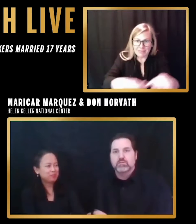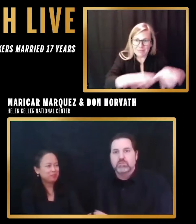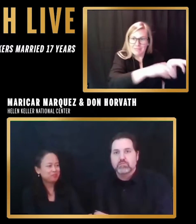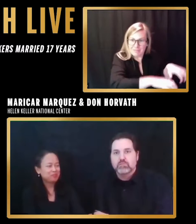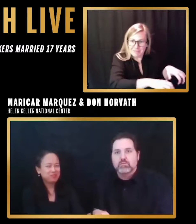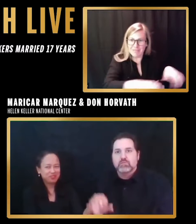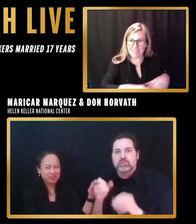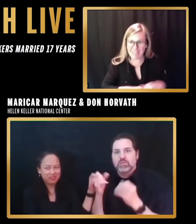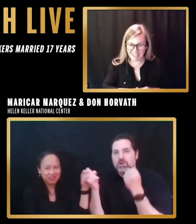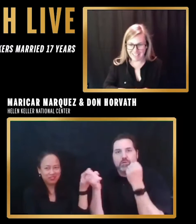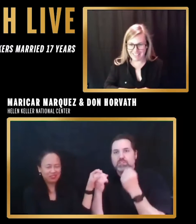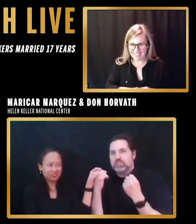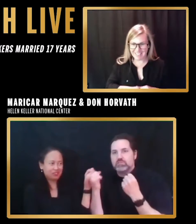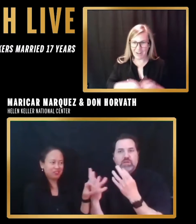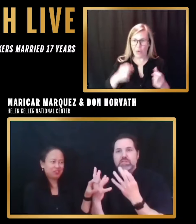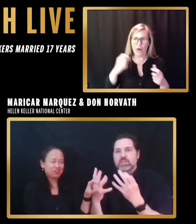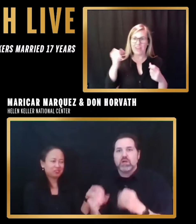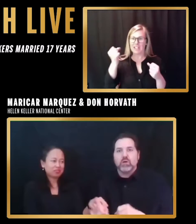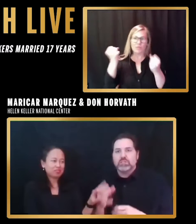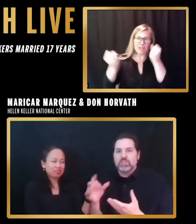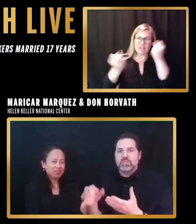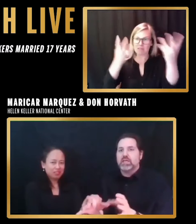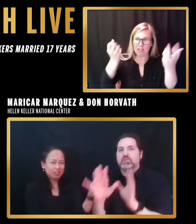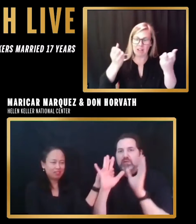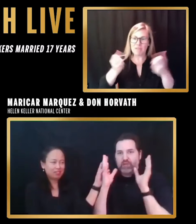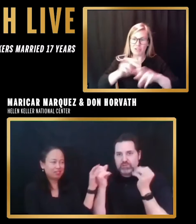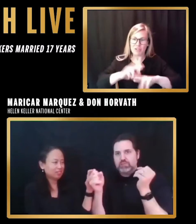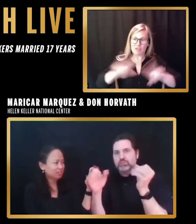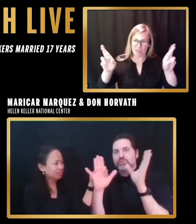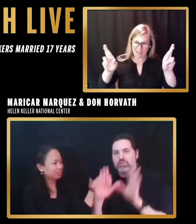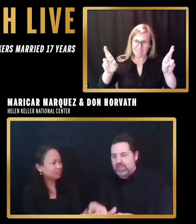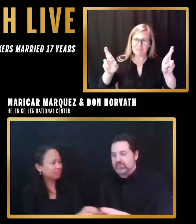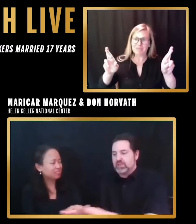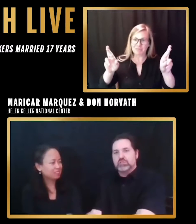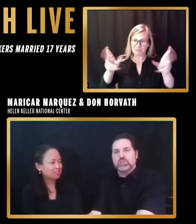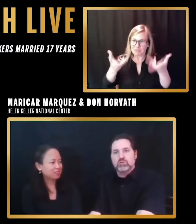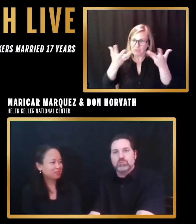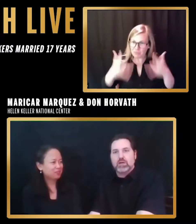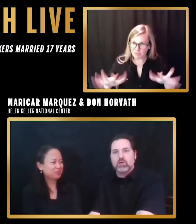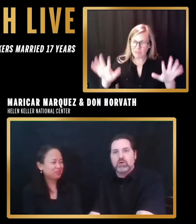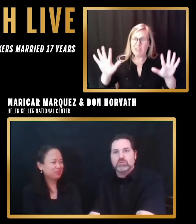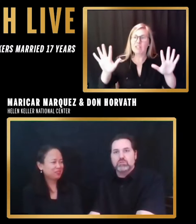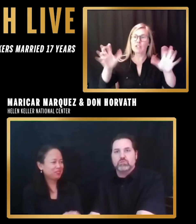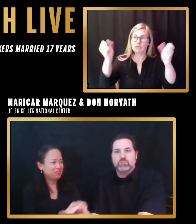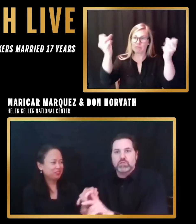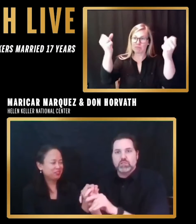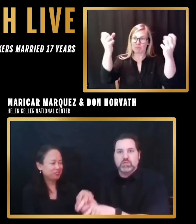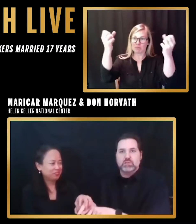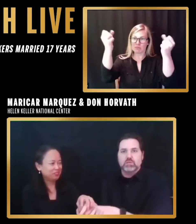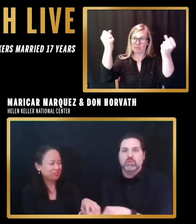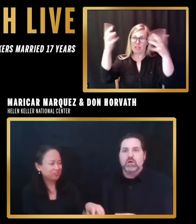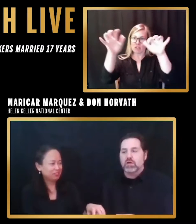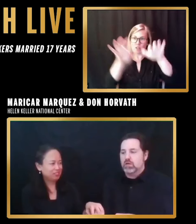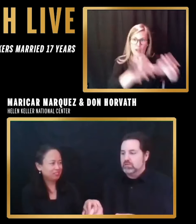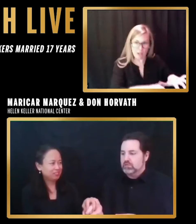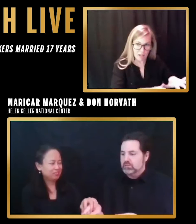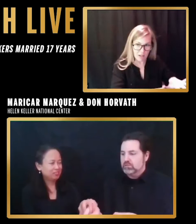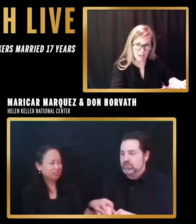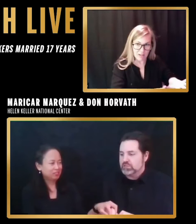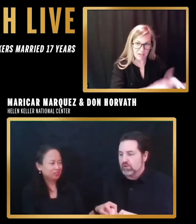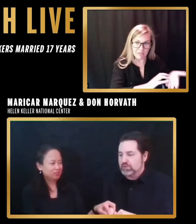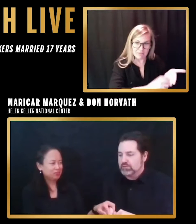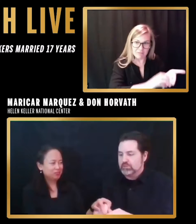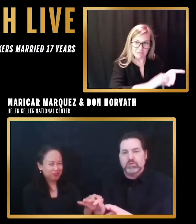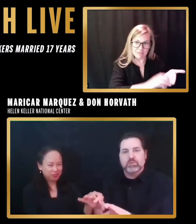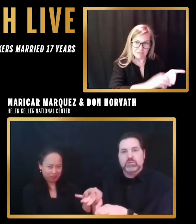this, you know, and she's ready to go. And then after she puts her hands down, she goes back onto the what